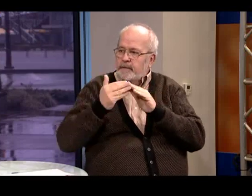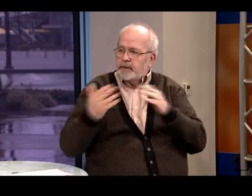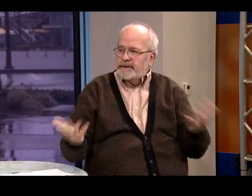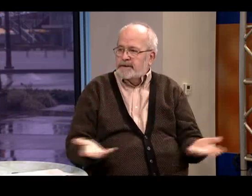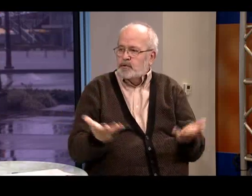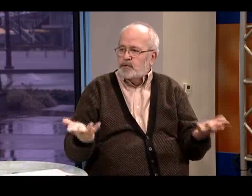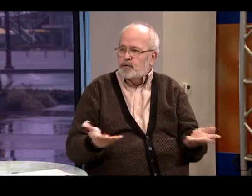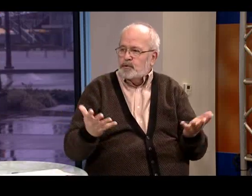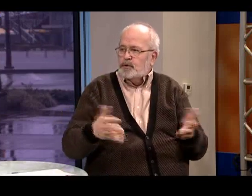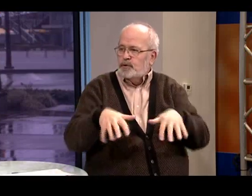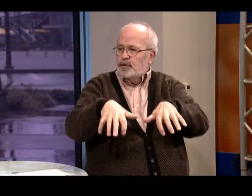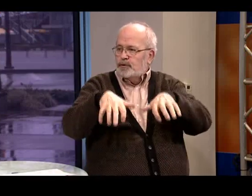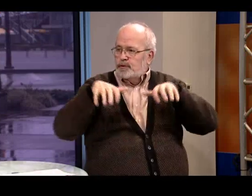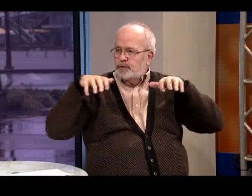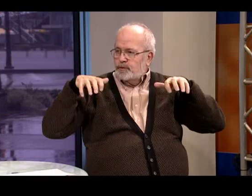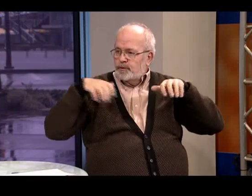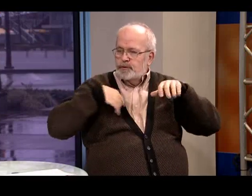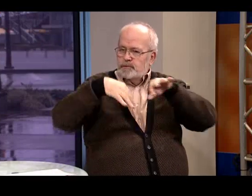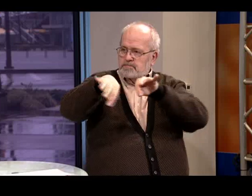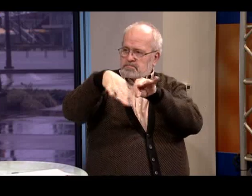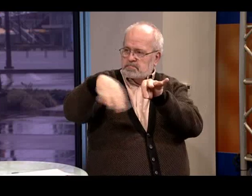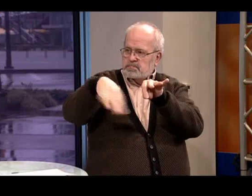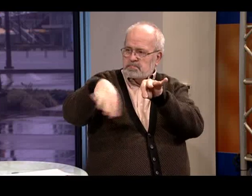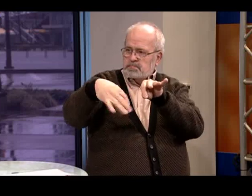meetings to get deaf community members together.